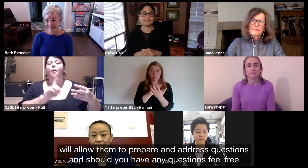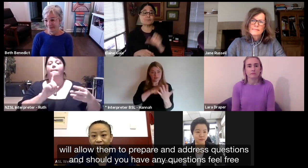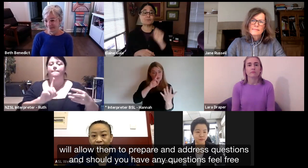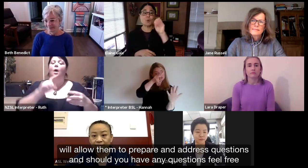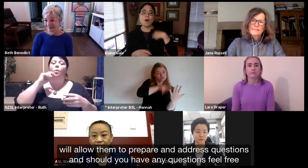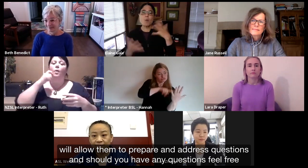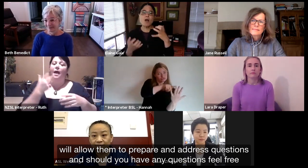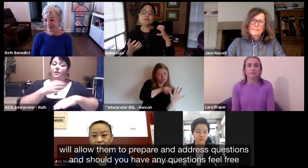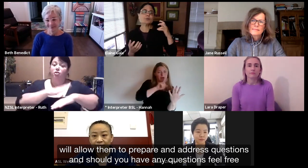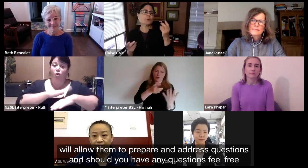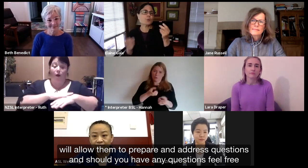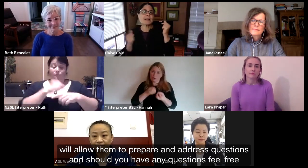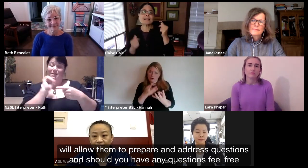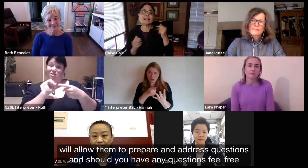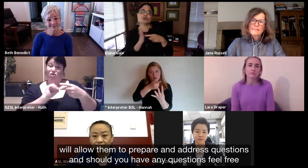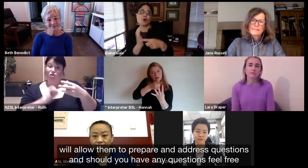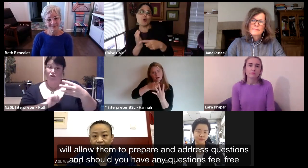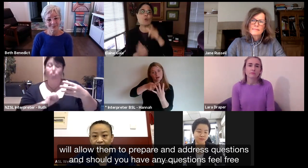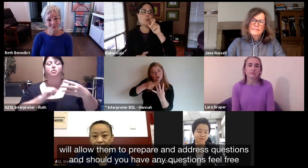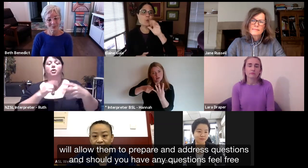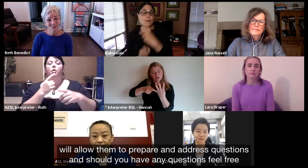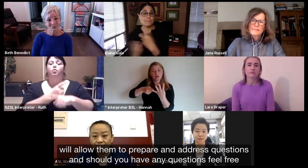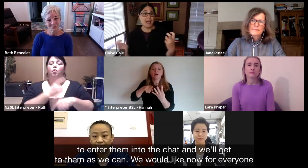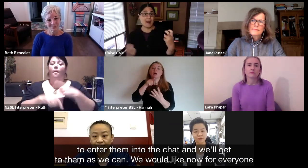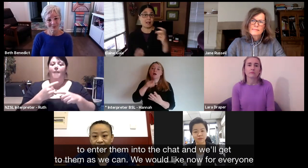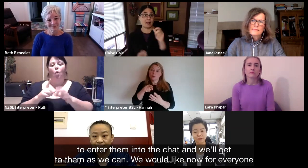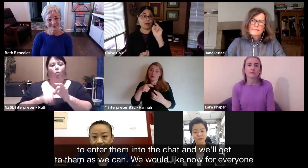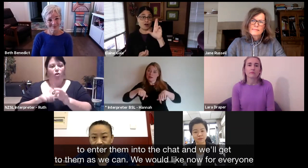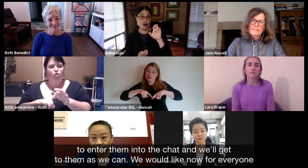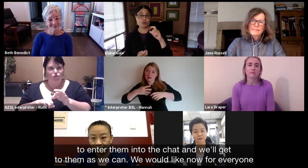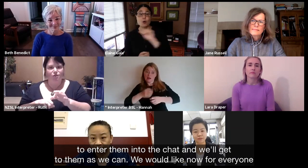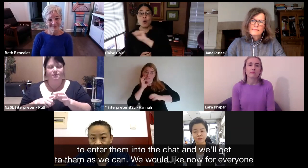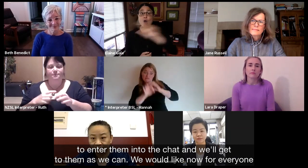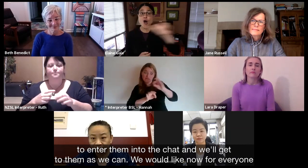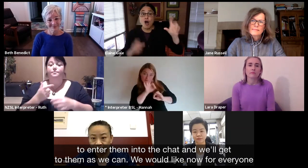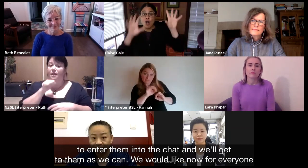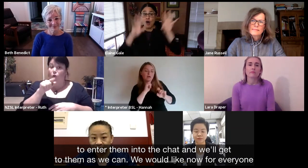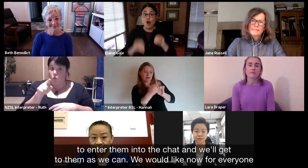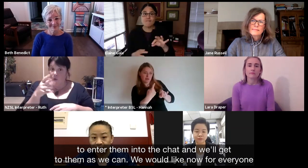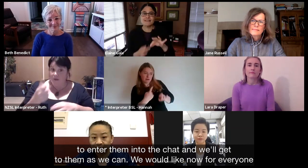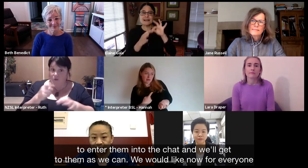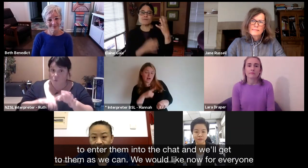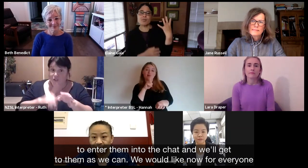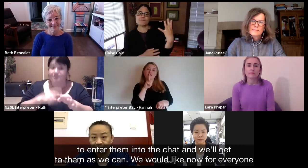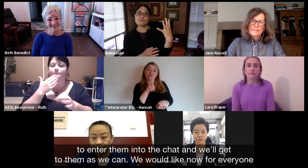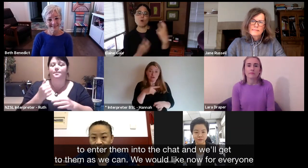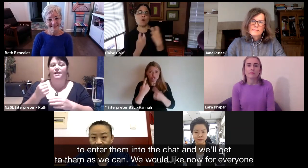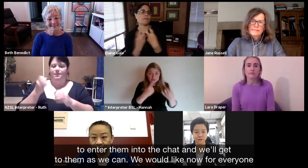to address some prepared questions. And should you have any questions, please feel free to enter them into the chat and we'll get to them as we can.